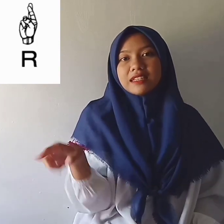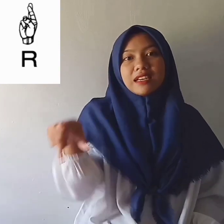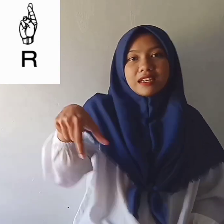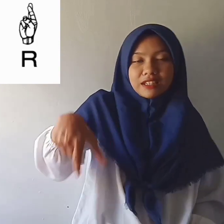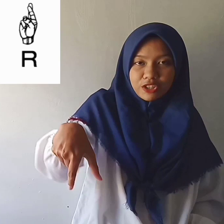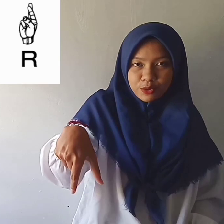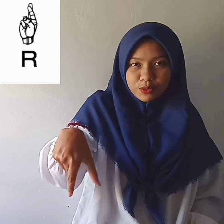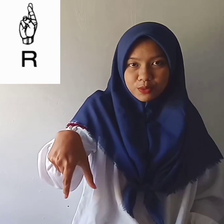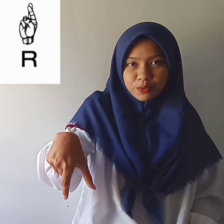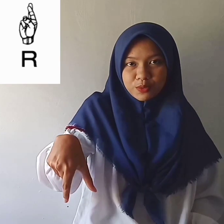Q,